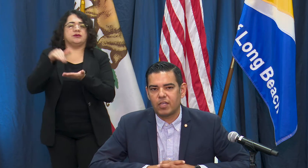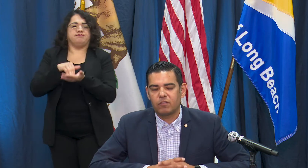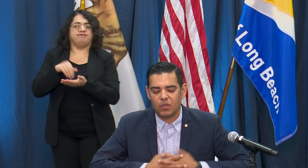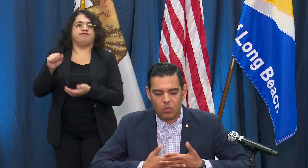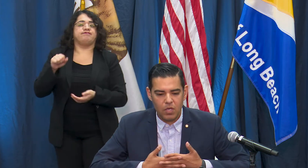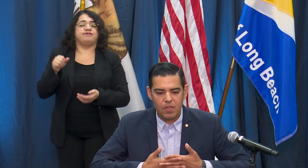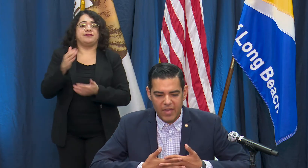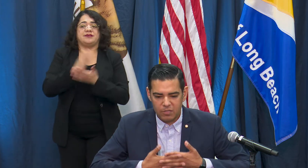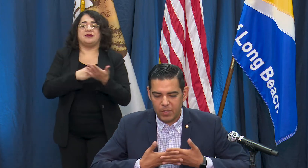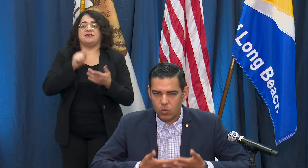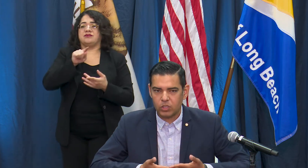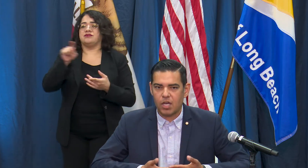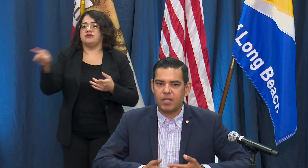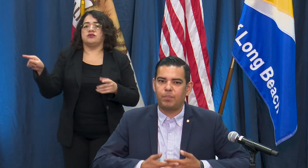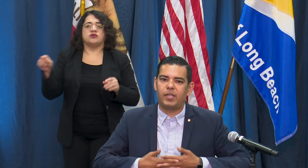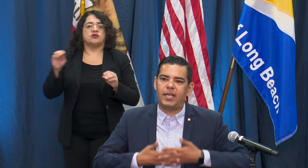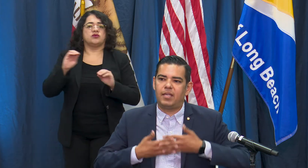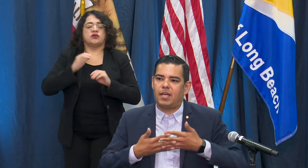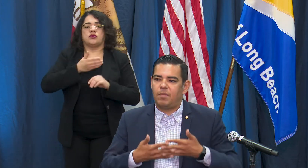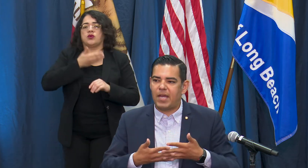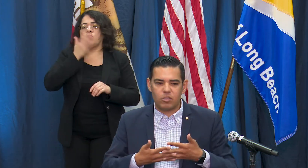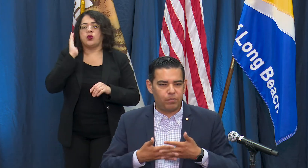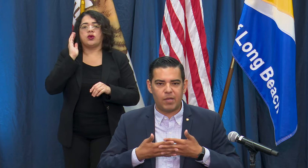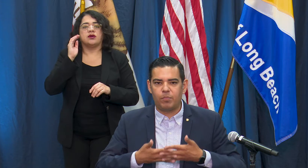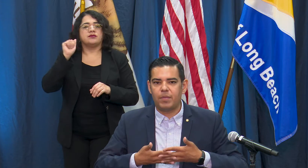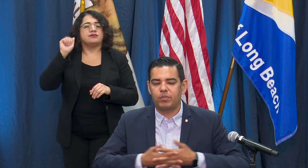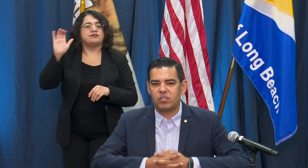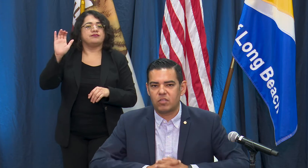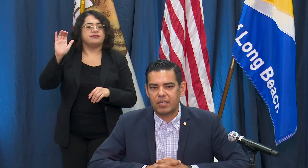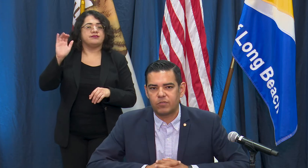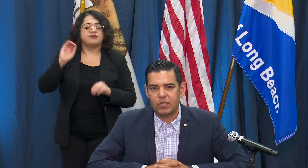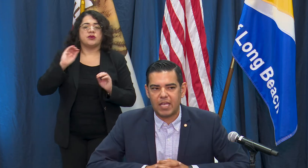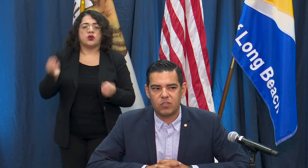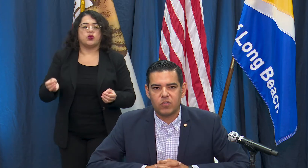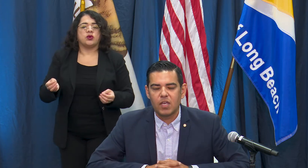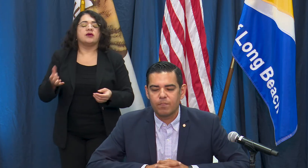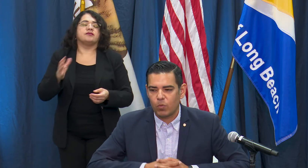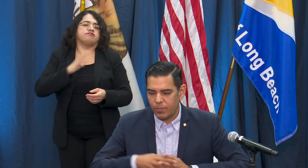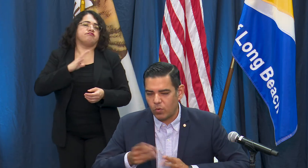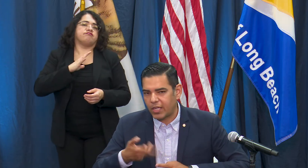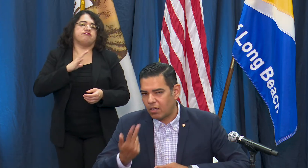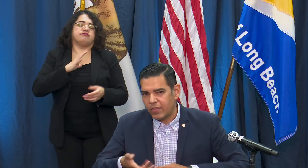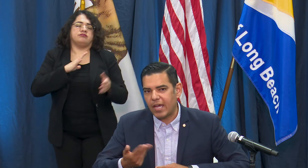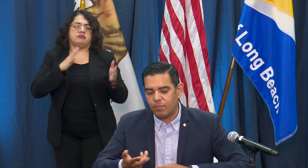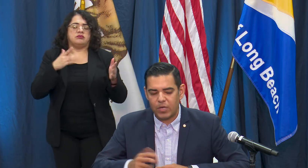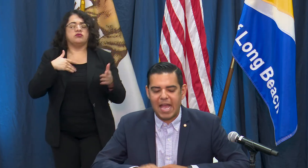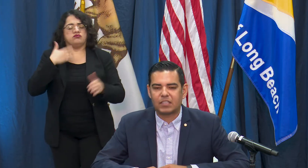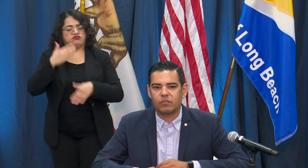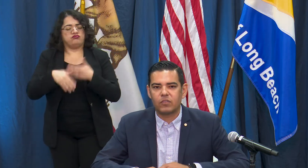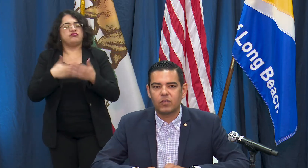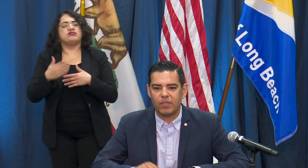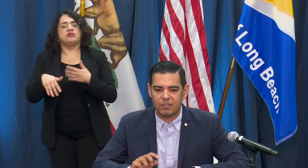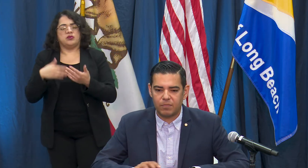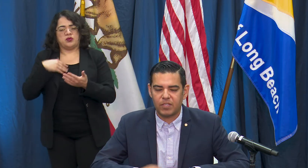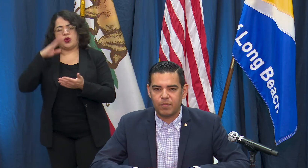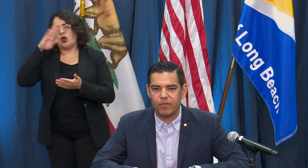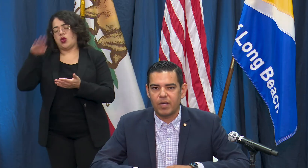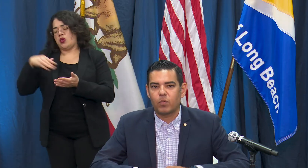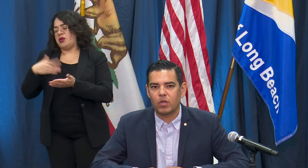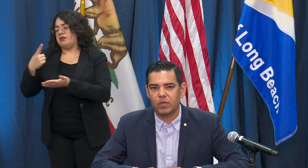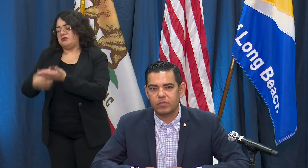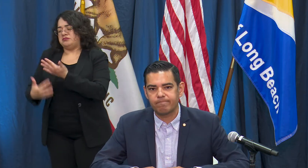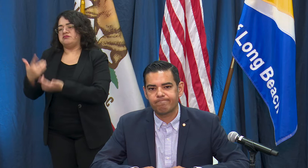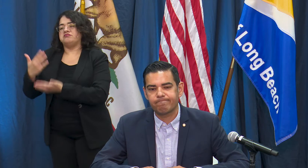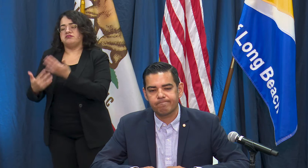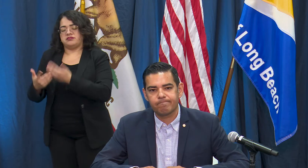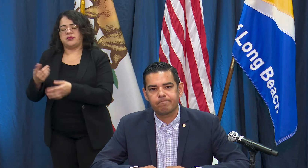conditioning. And so that is being worked on. I imagine a plan will be in place in the next few days but we've been working on that pretty actively. So that's something that's been very